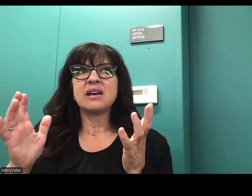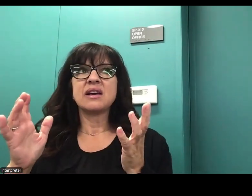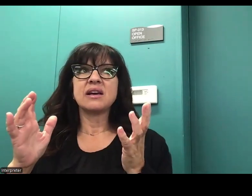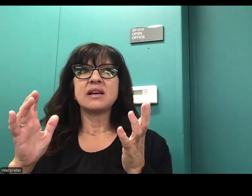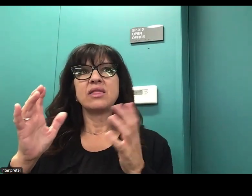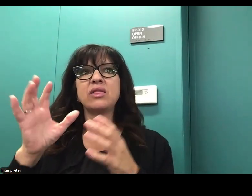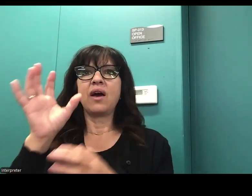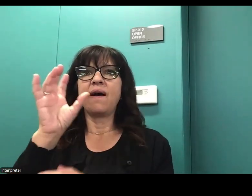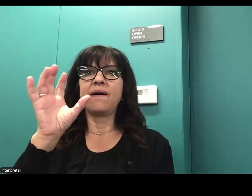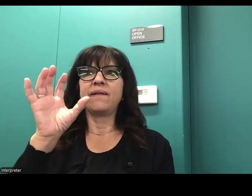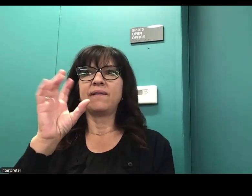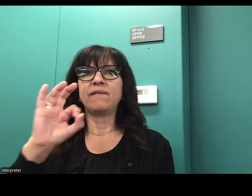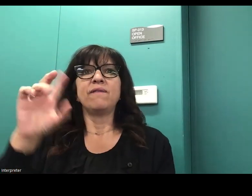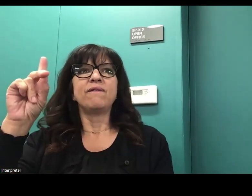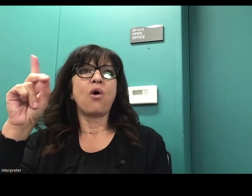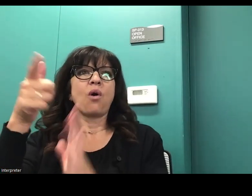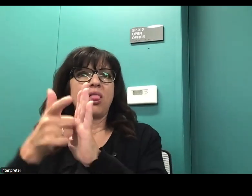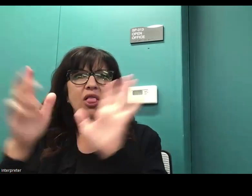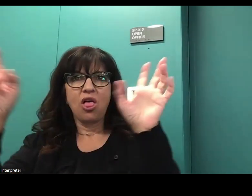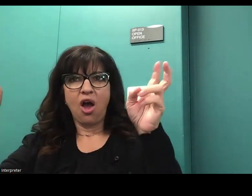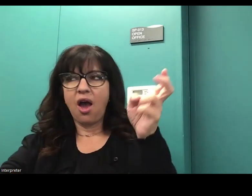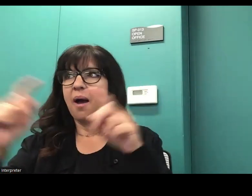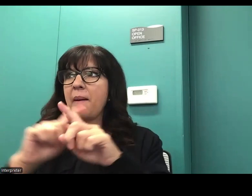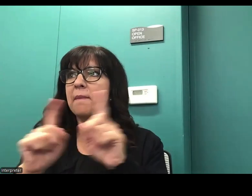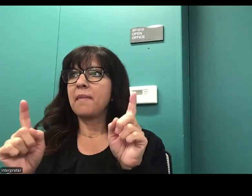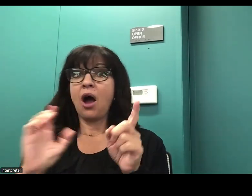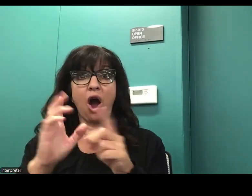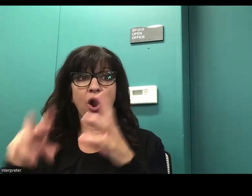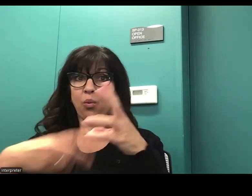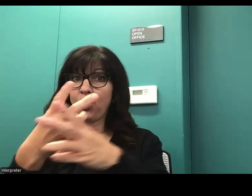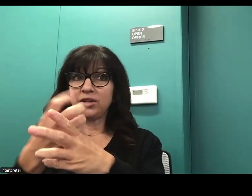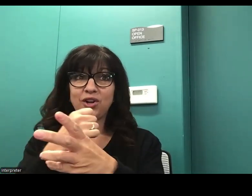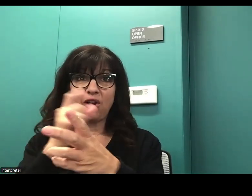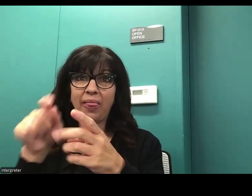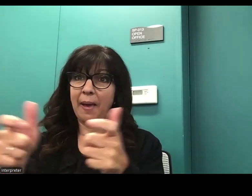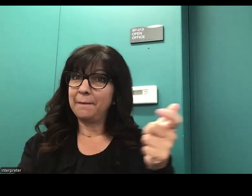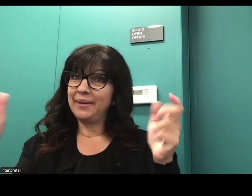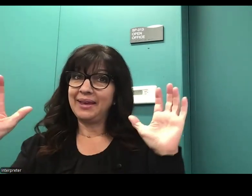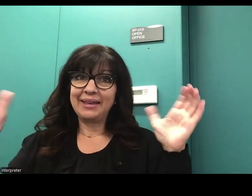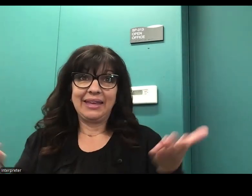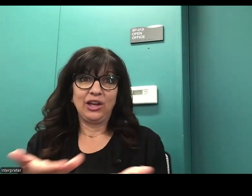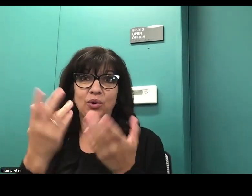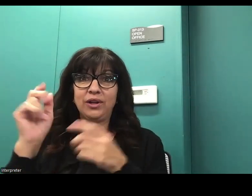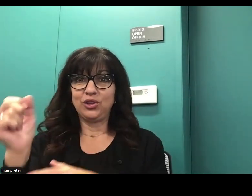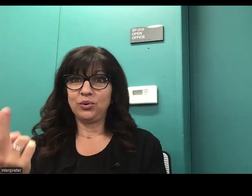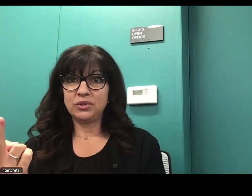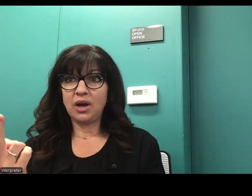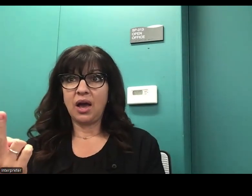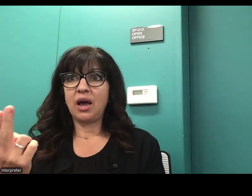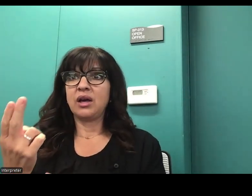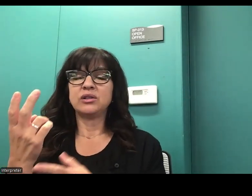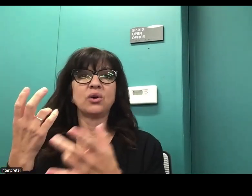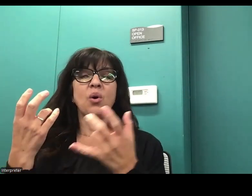our community. And then our worlds are not that big in Utah. And then all of a sudden you're